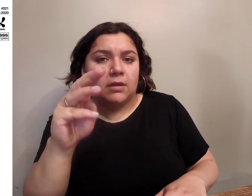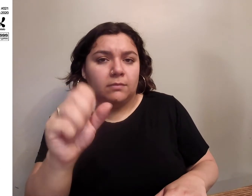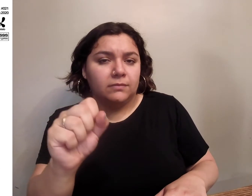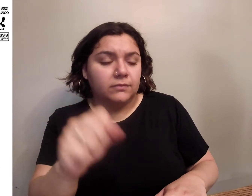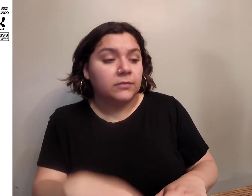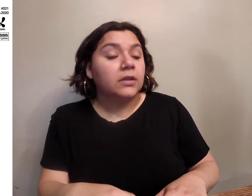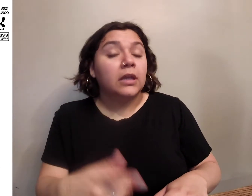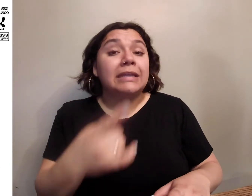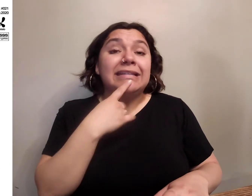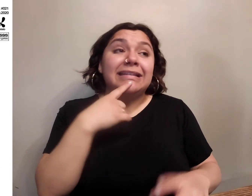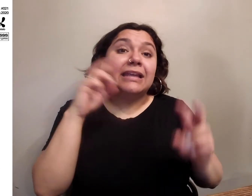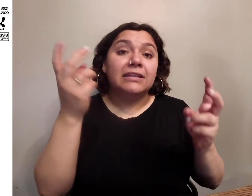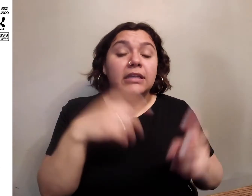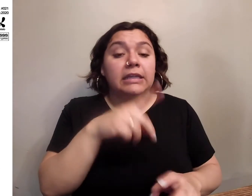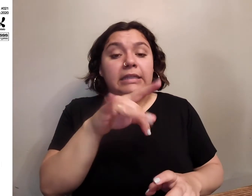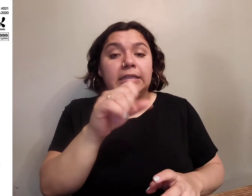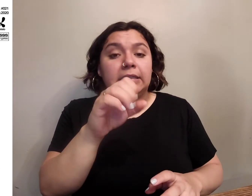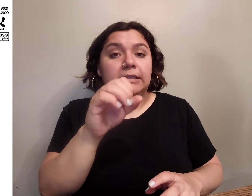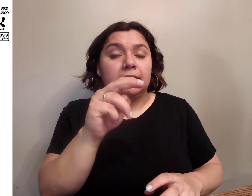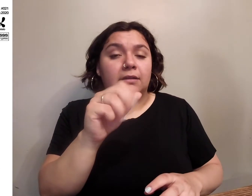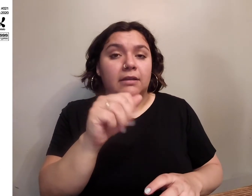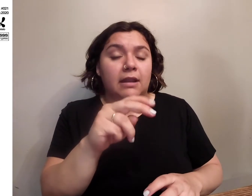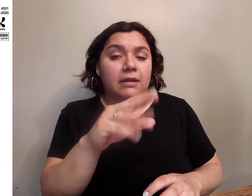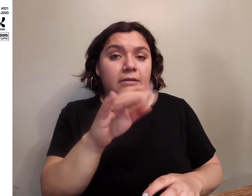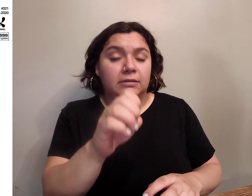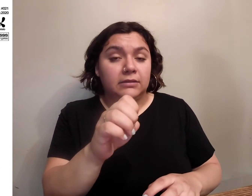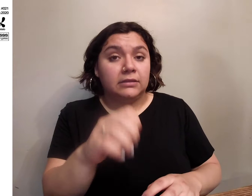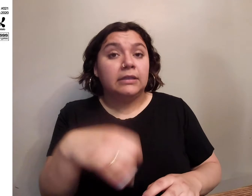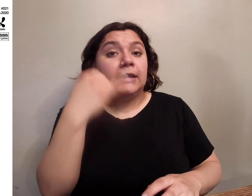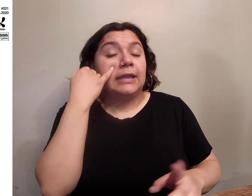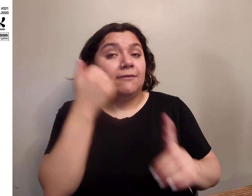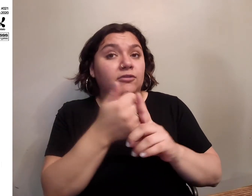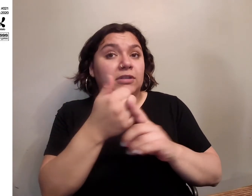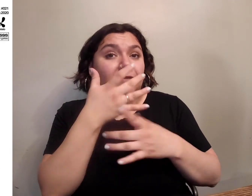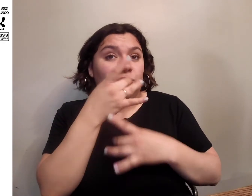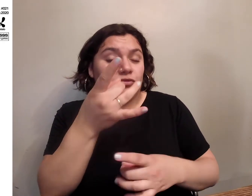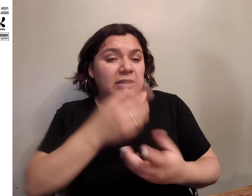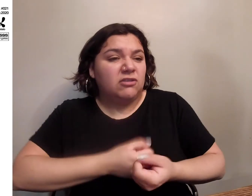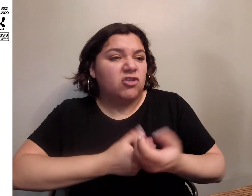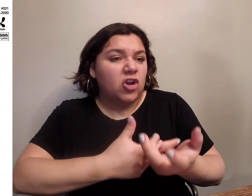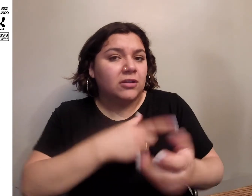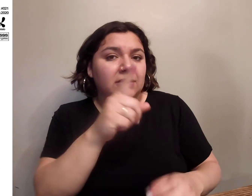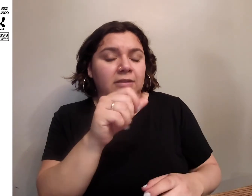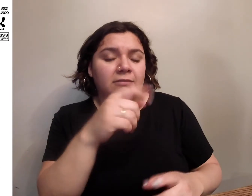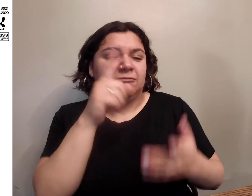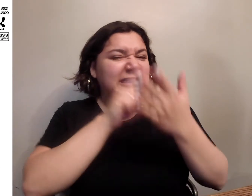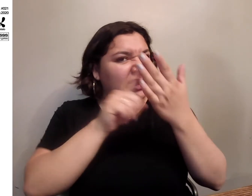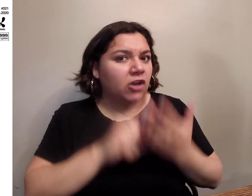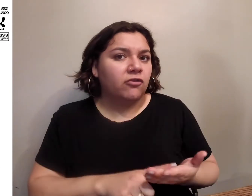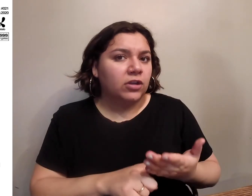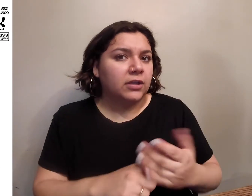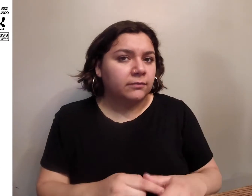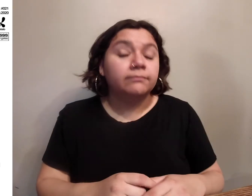interested, leads to discovery. Yeah.